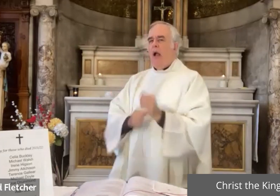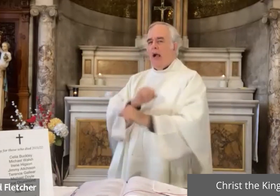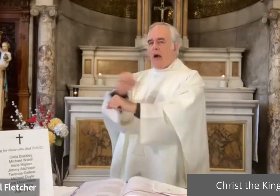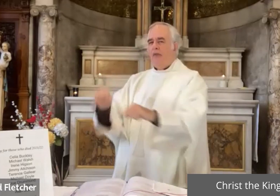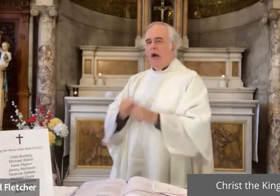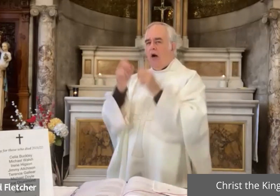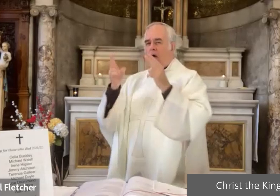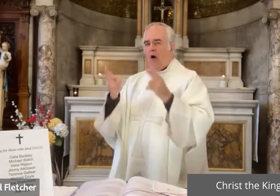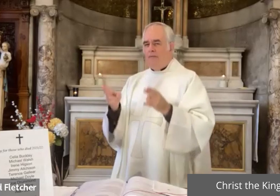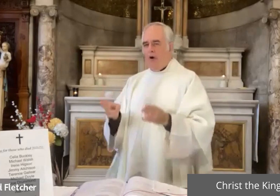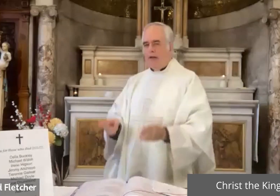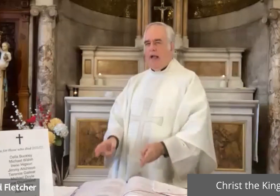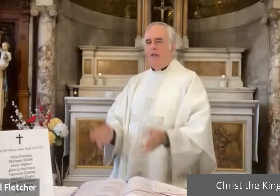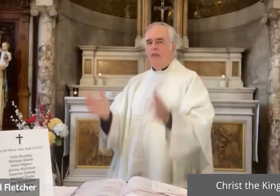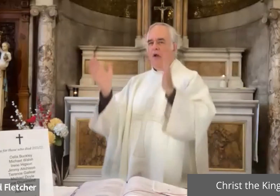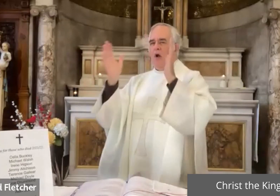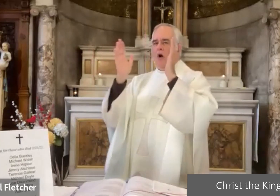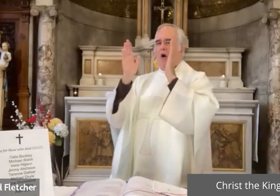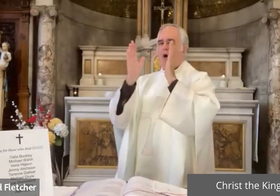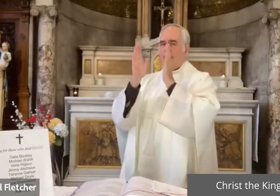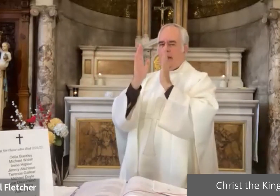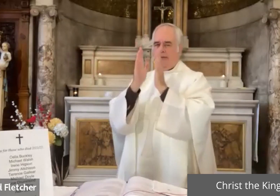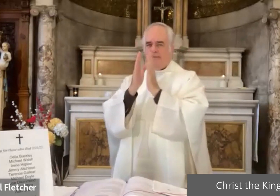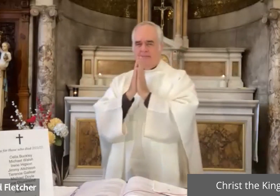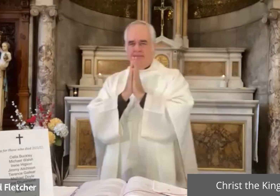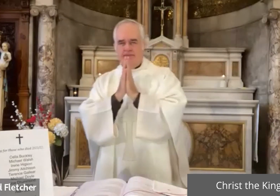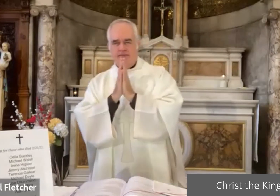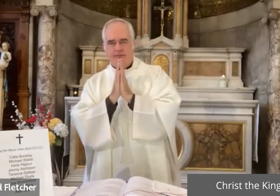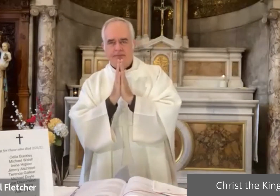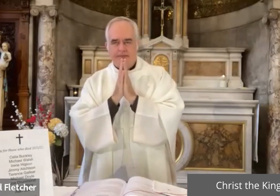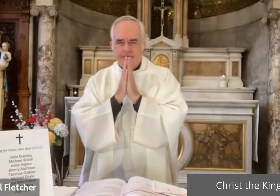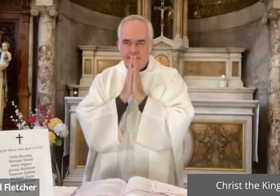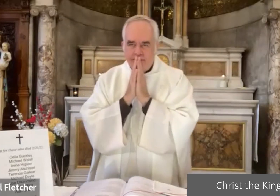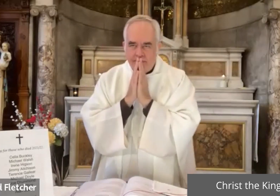now and at the hour of our death. Amen.